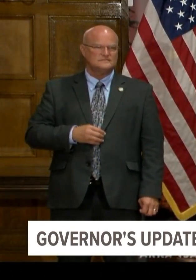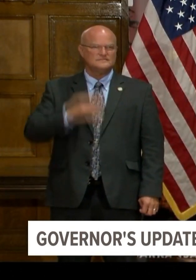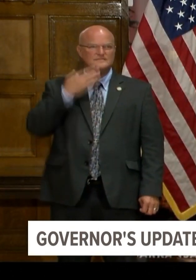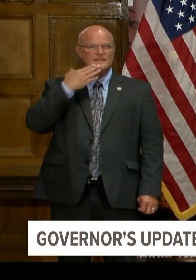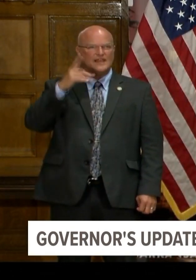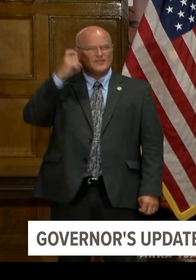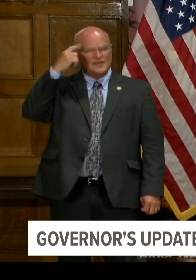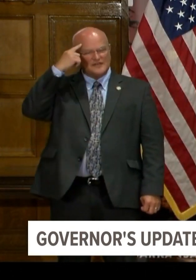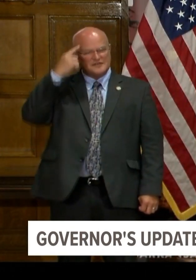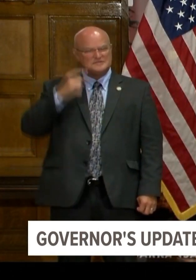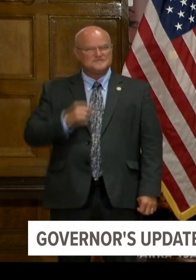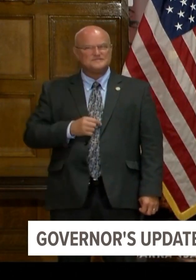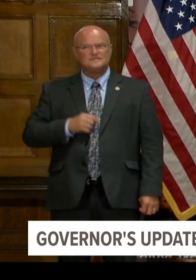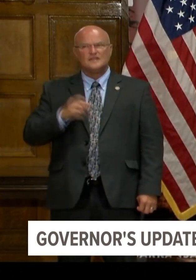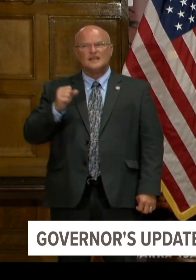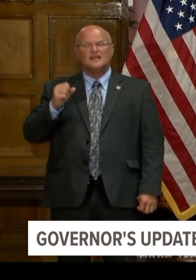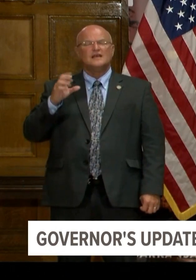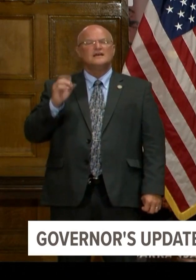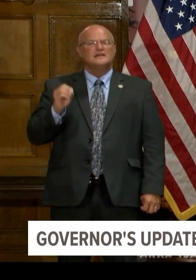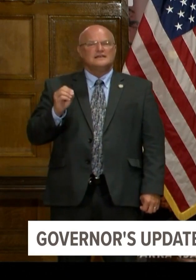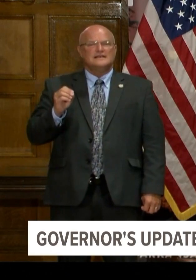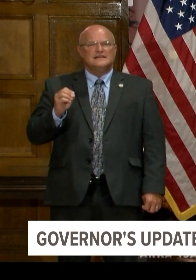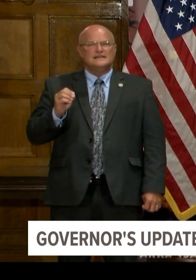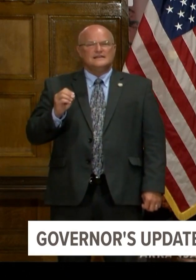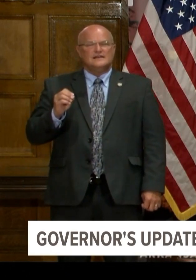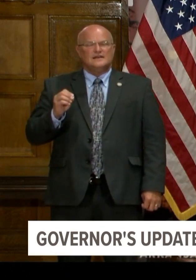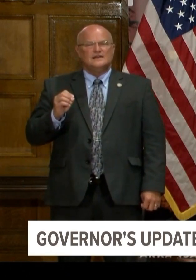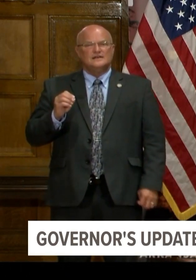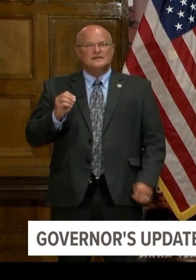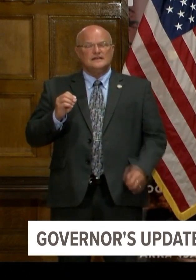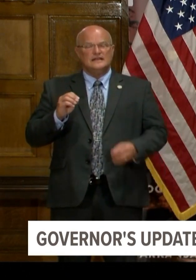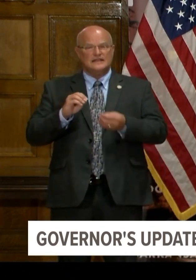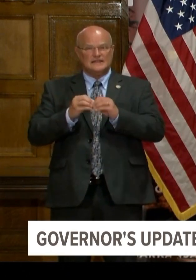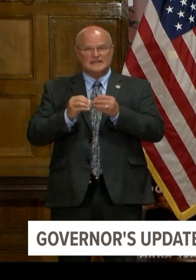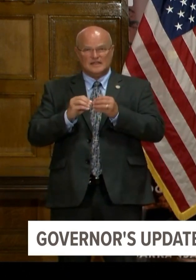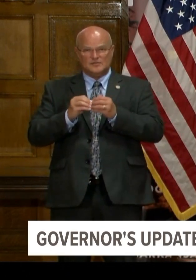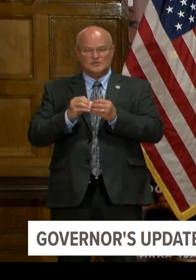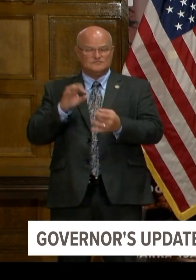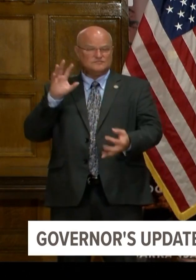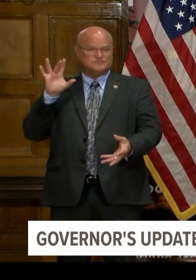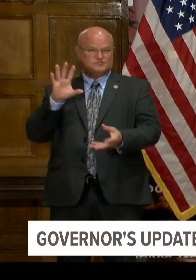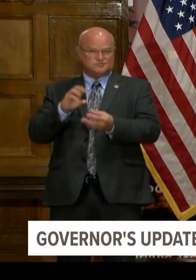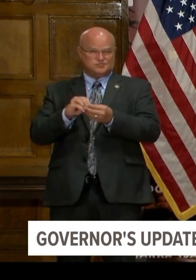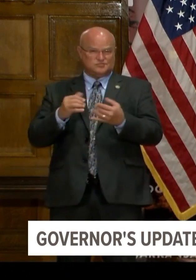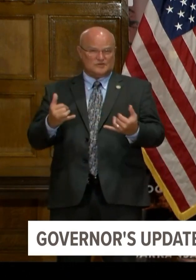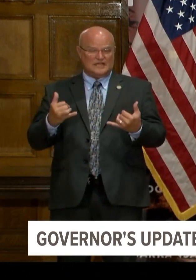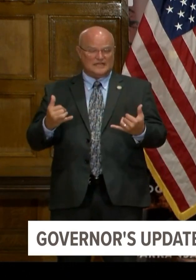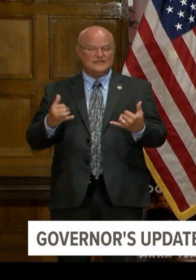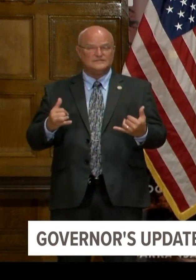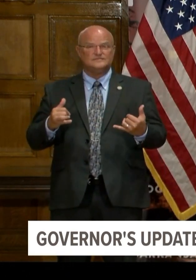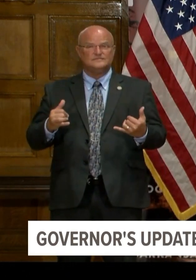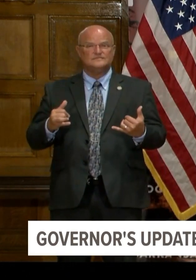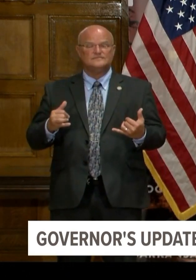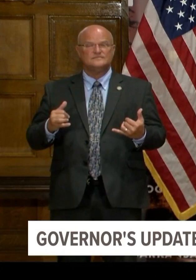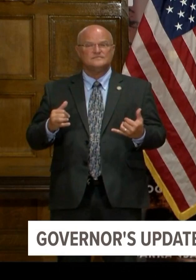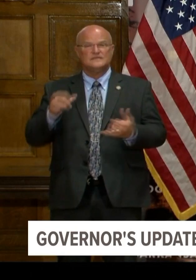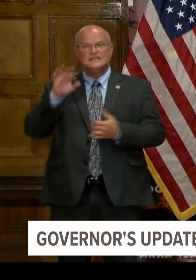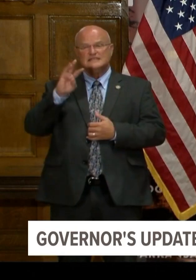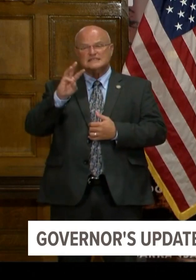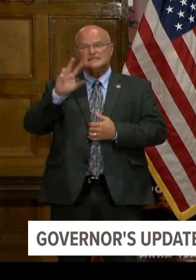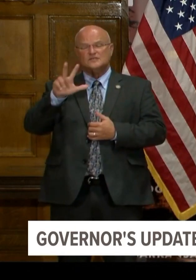Thank you, Governor. So continuing with the numbers, total number of cases in Arkansas to date are